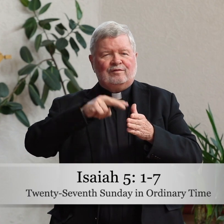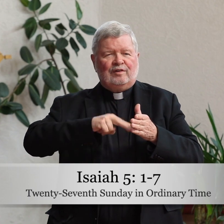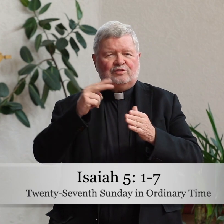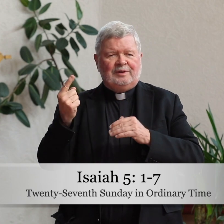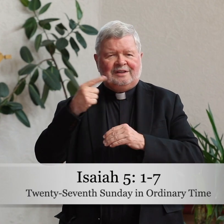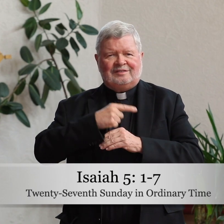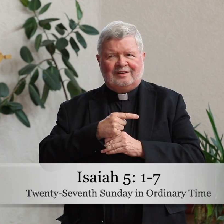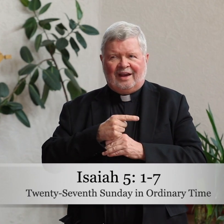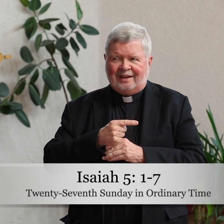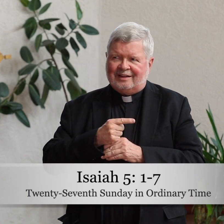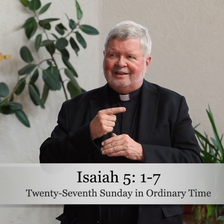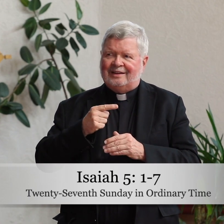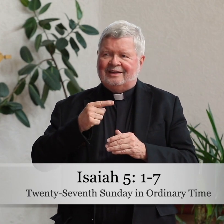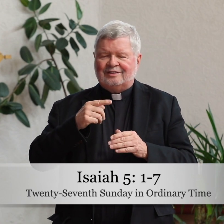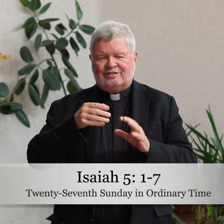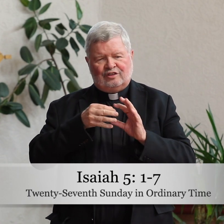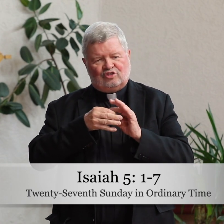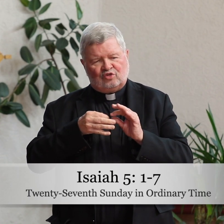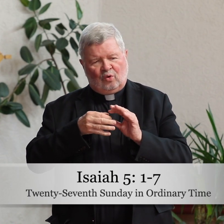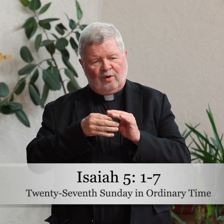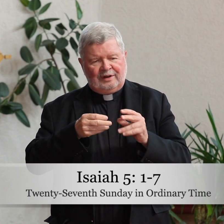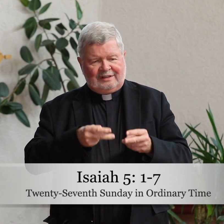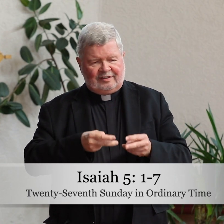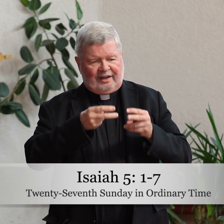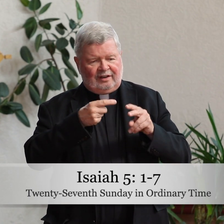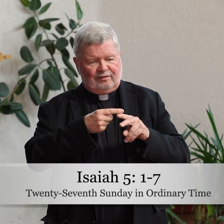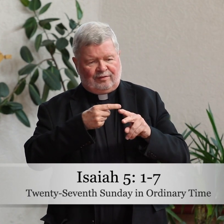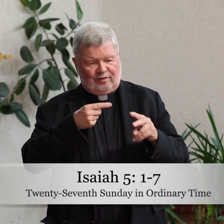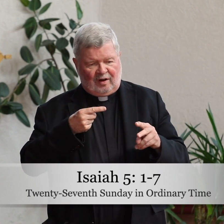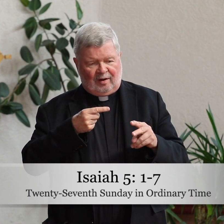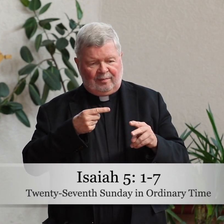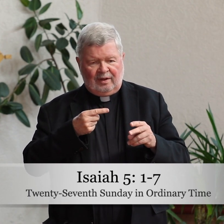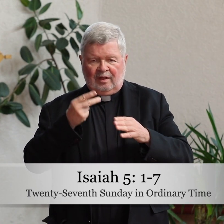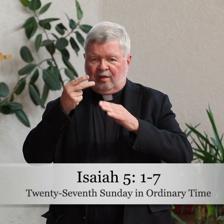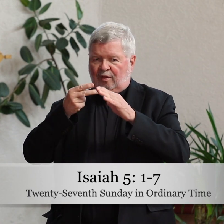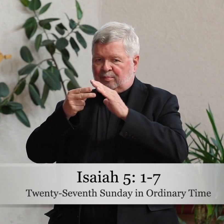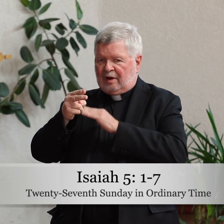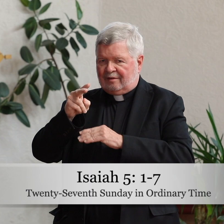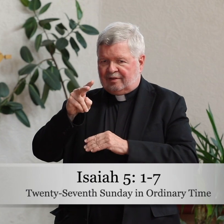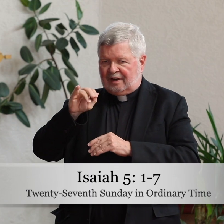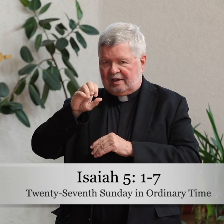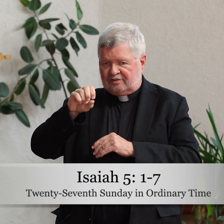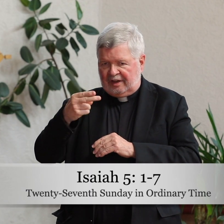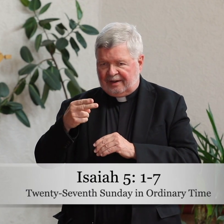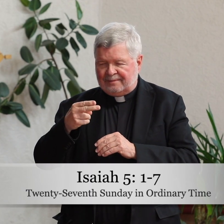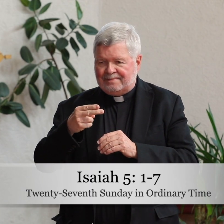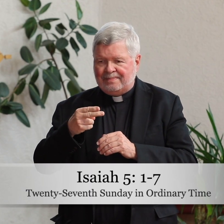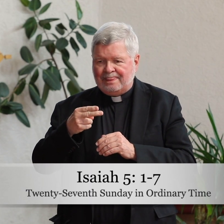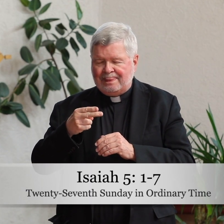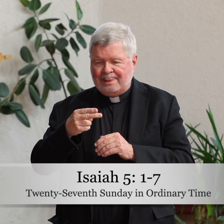First reading today is this story taken from the prophet Isaiah.